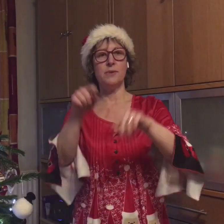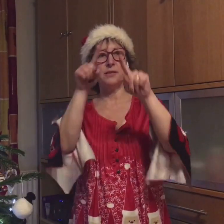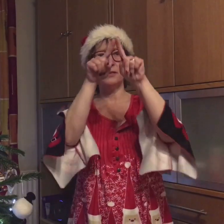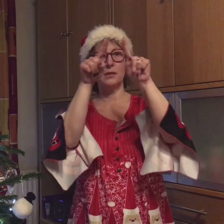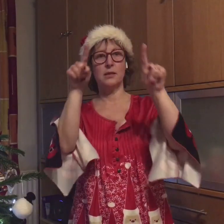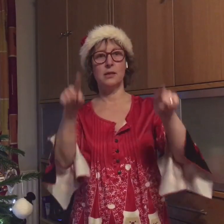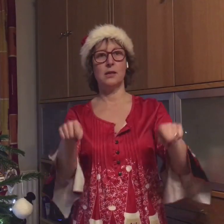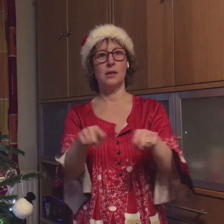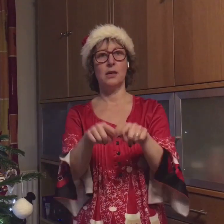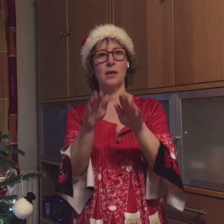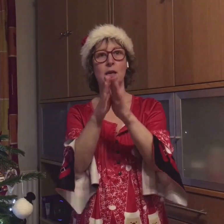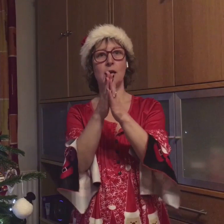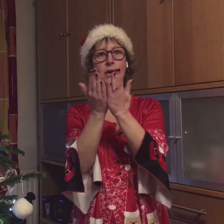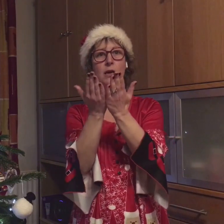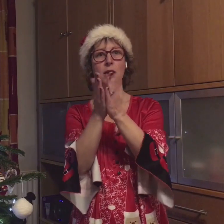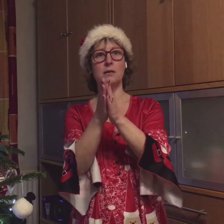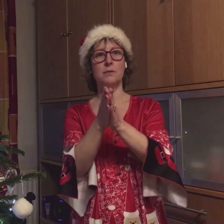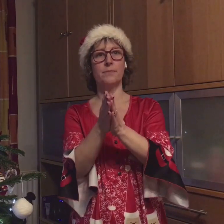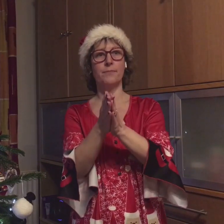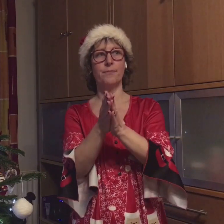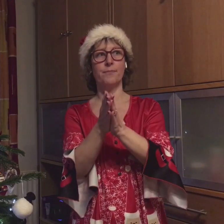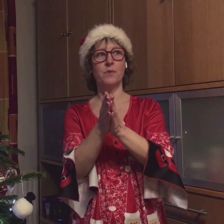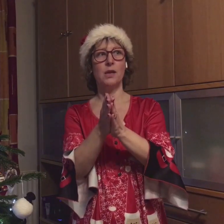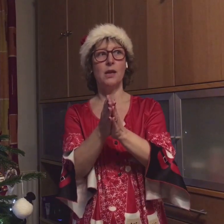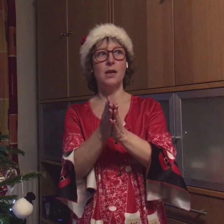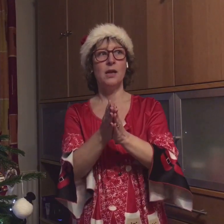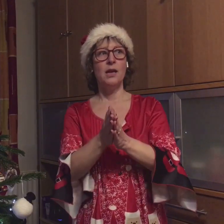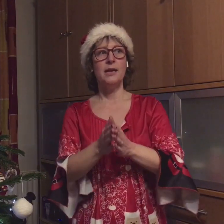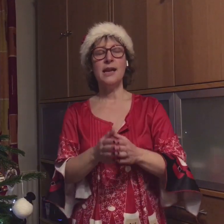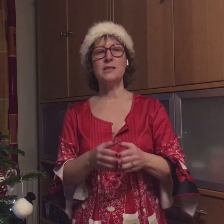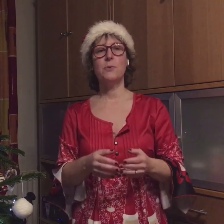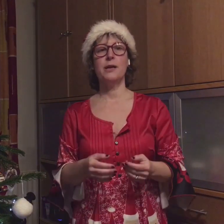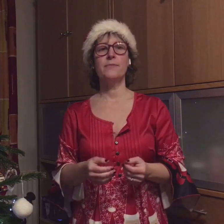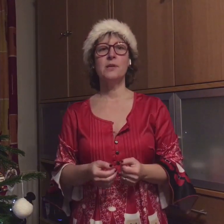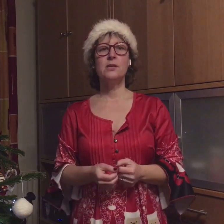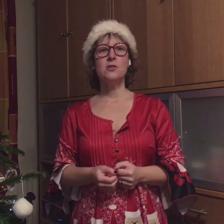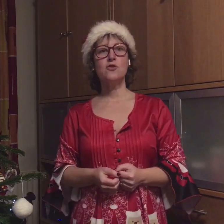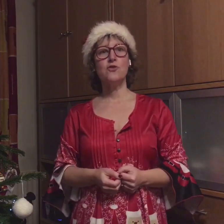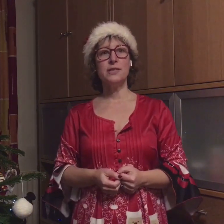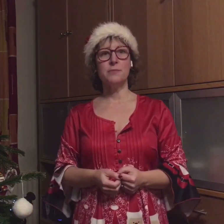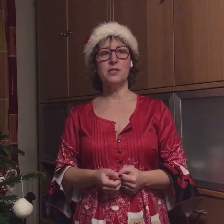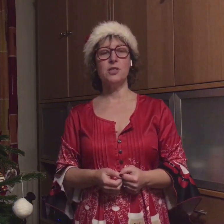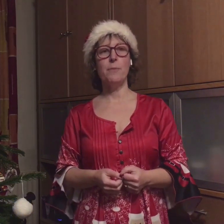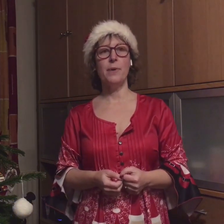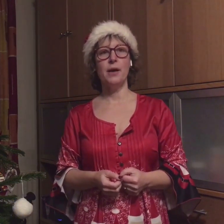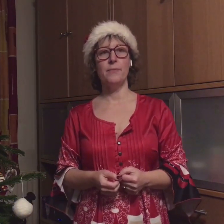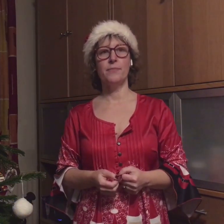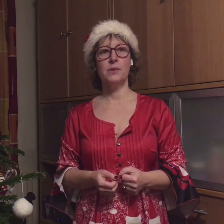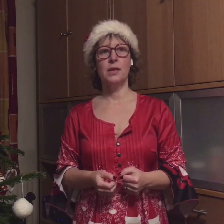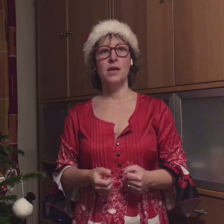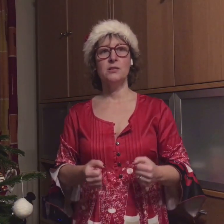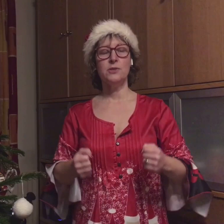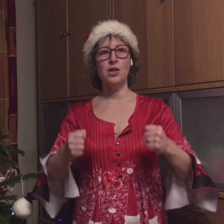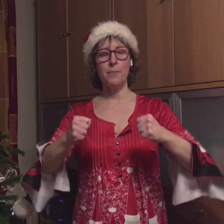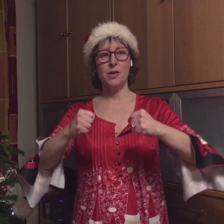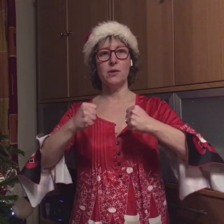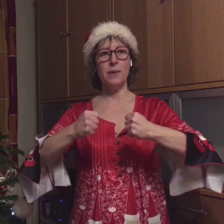Christmas card. Next one is Christmas jumper. So a jumper, you're going to make